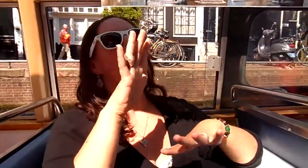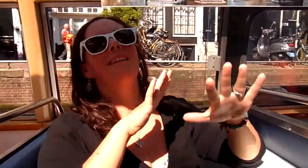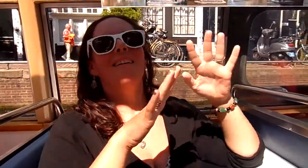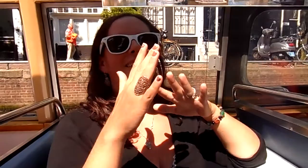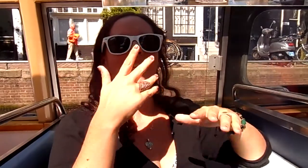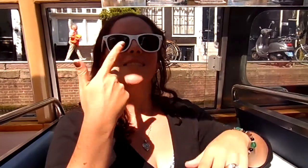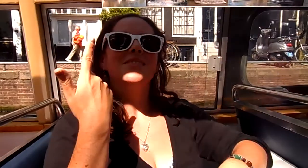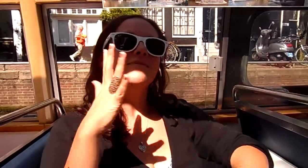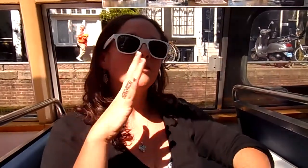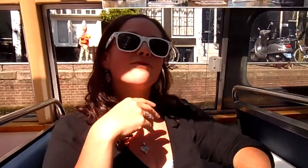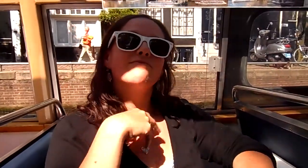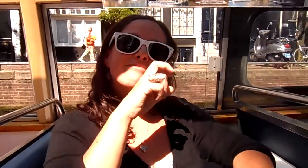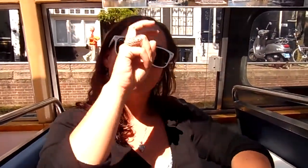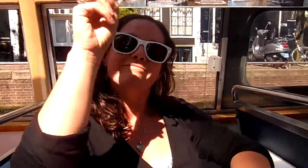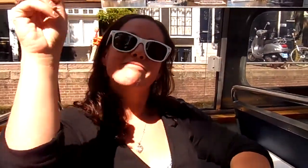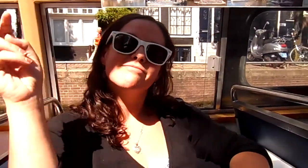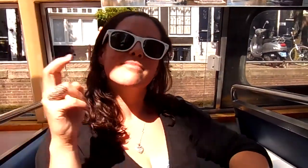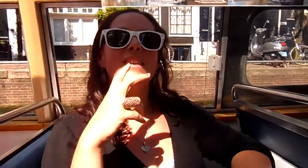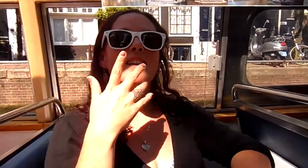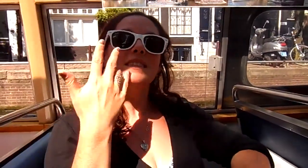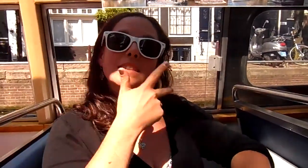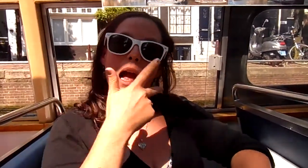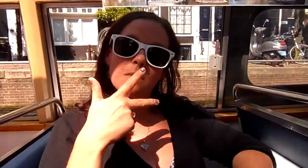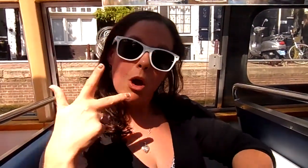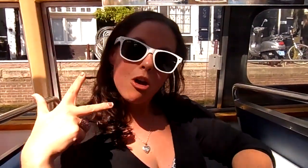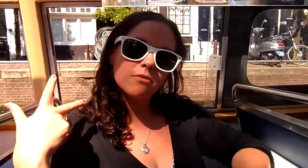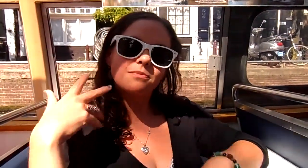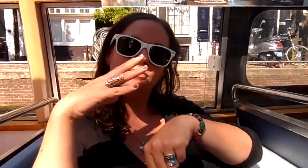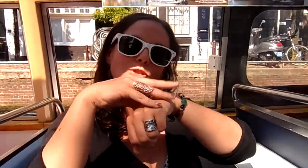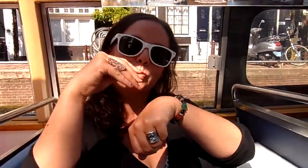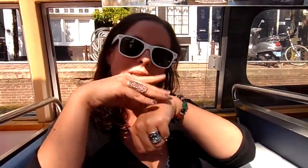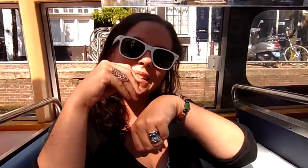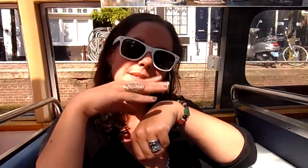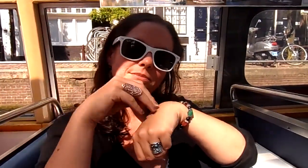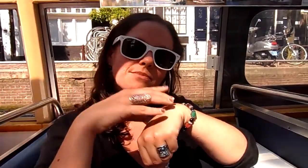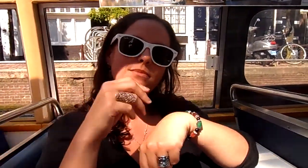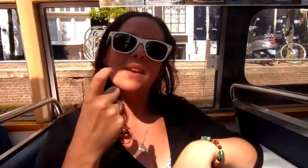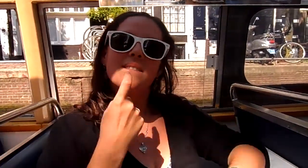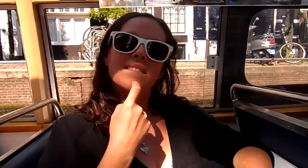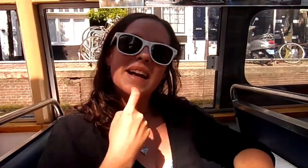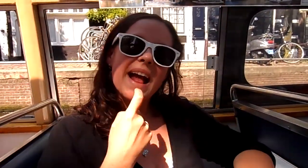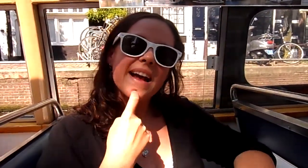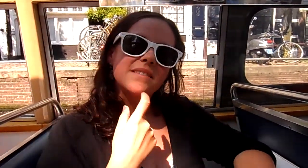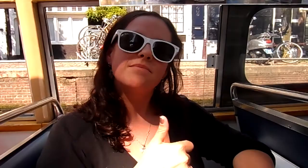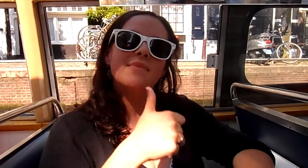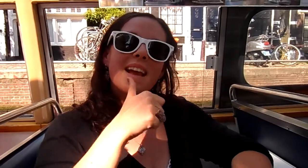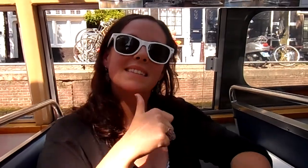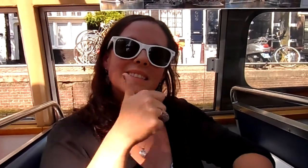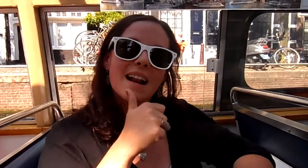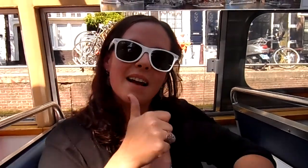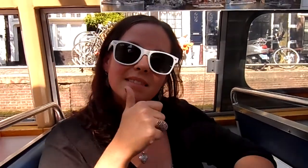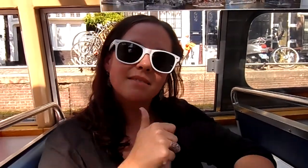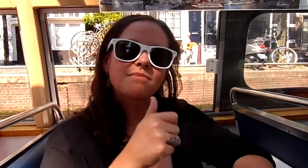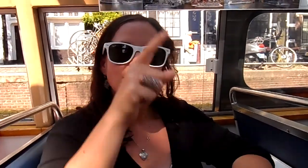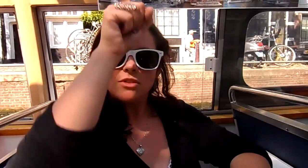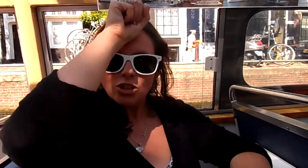envol une certaine façon de construire. Celle-ci consistait à faire incliner légèrement le sommet des